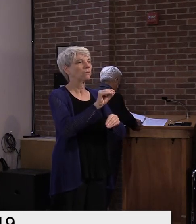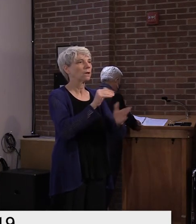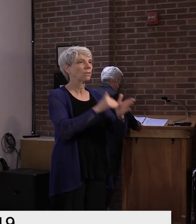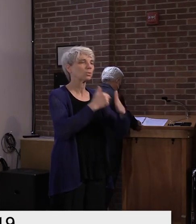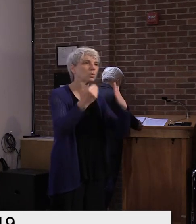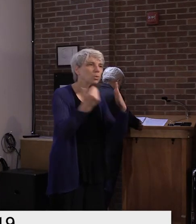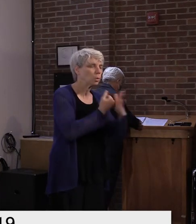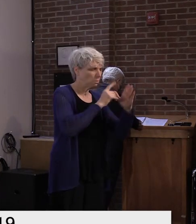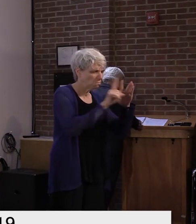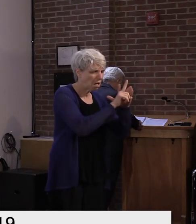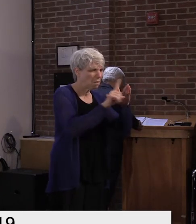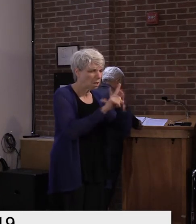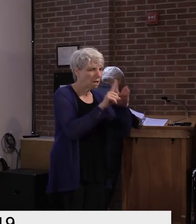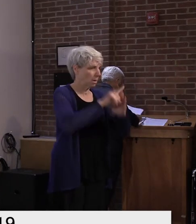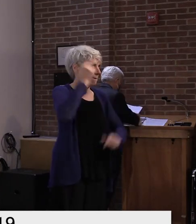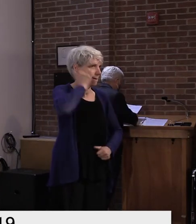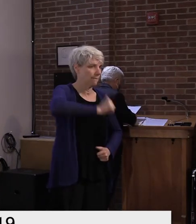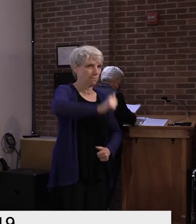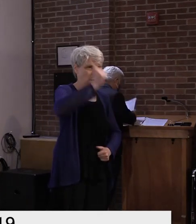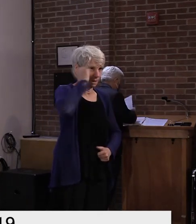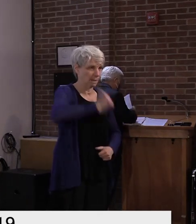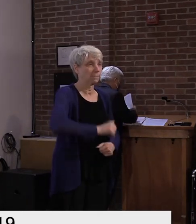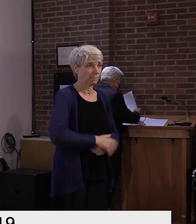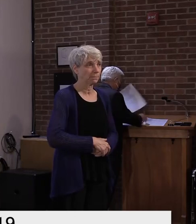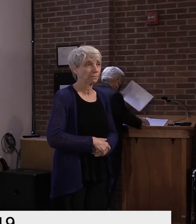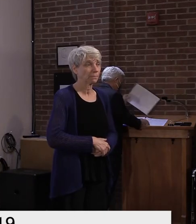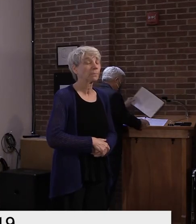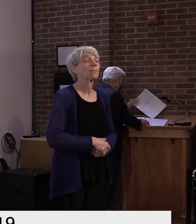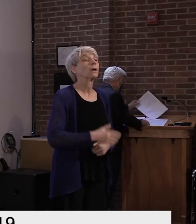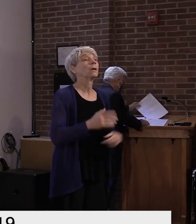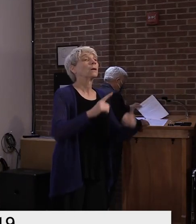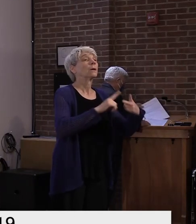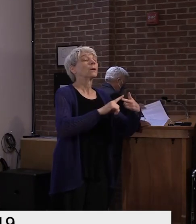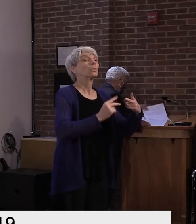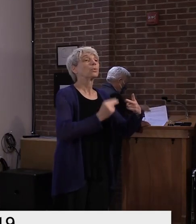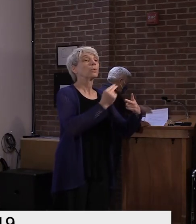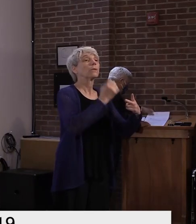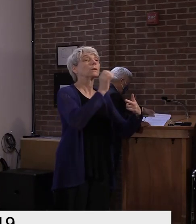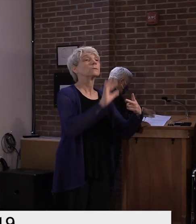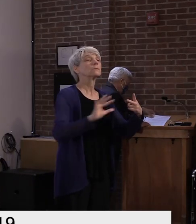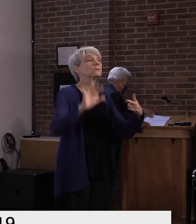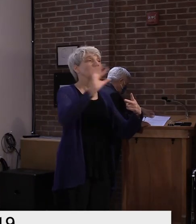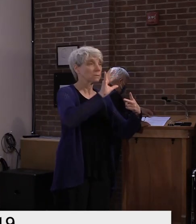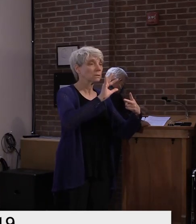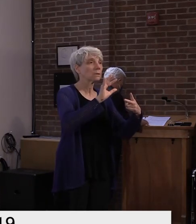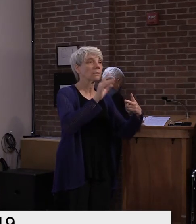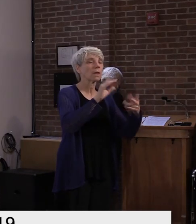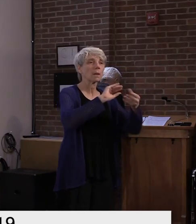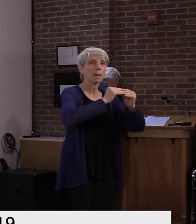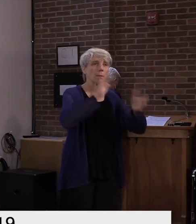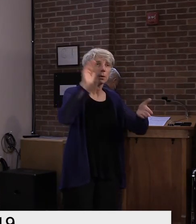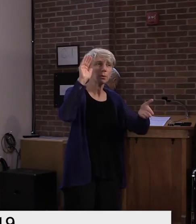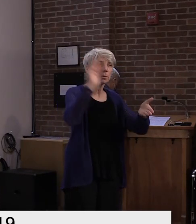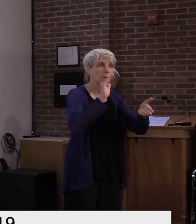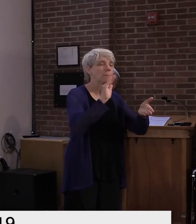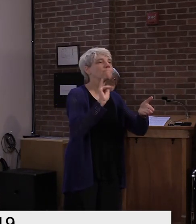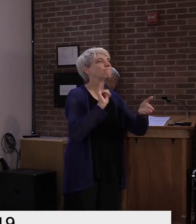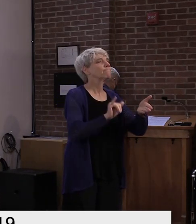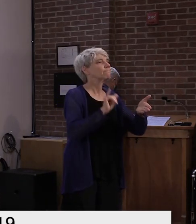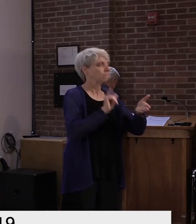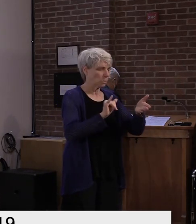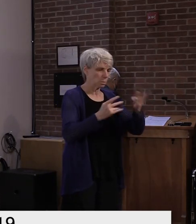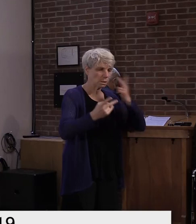daily basis. When we turn to the regional data, we certainly see that that drive and that decrease in cases is driven by